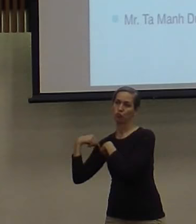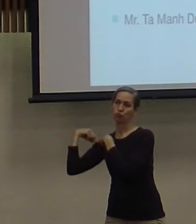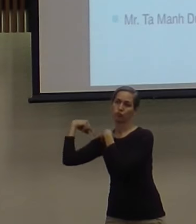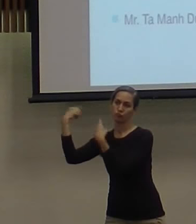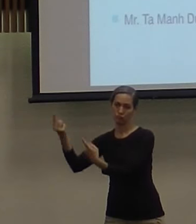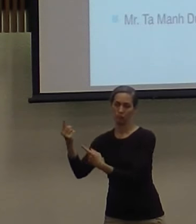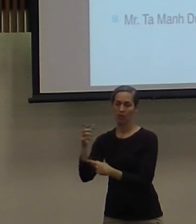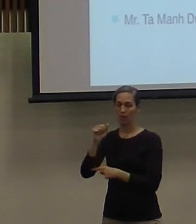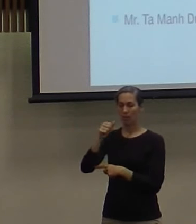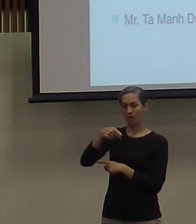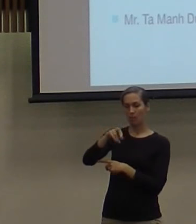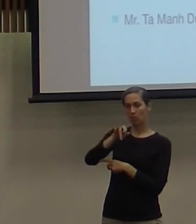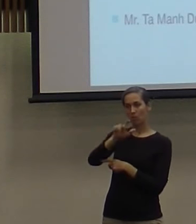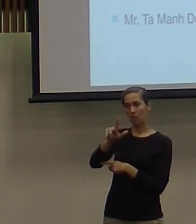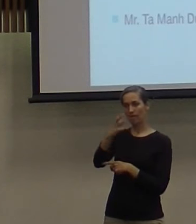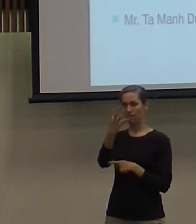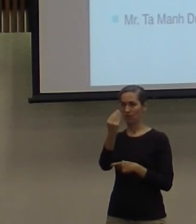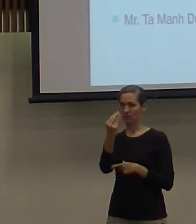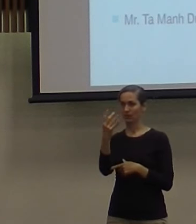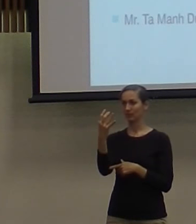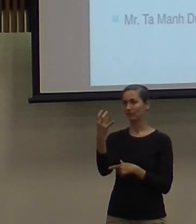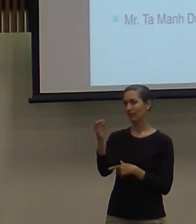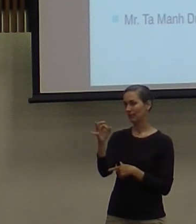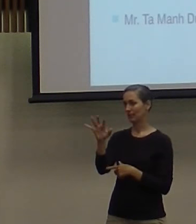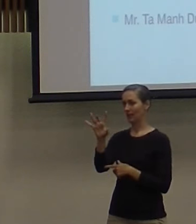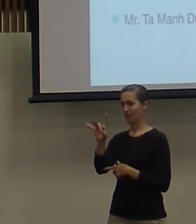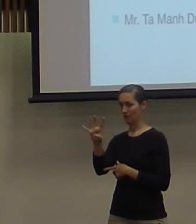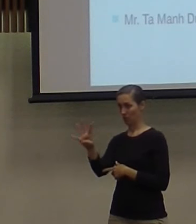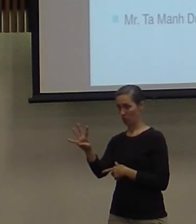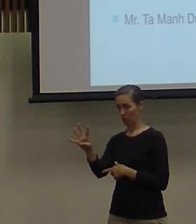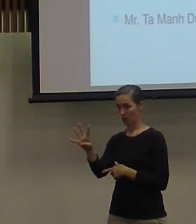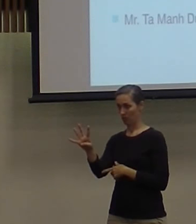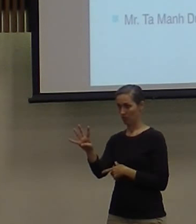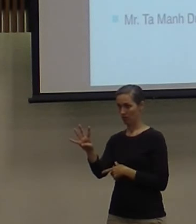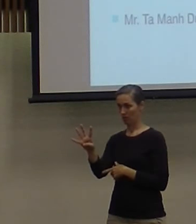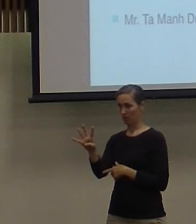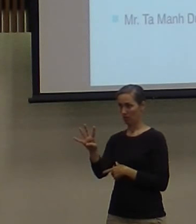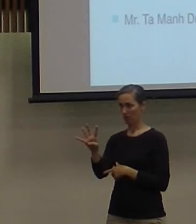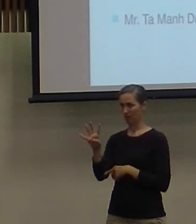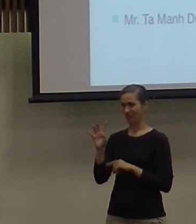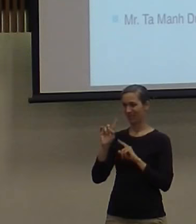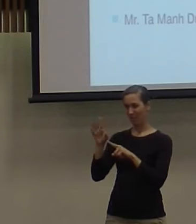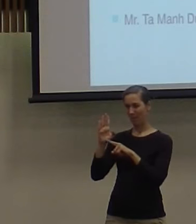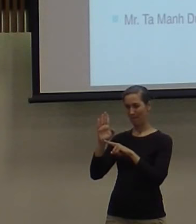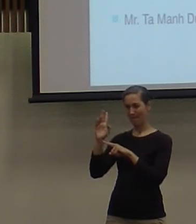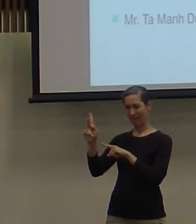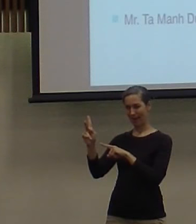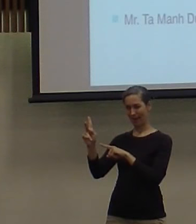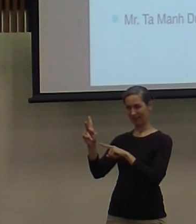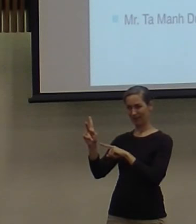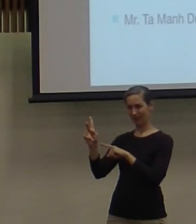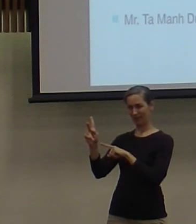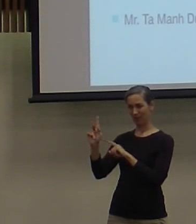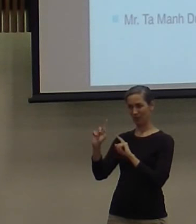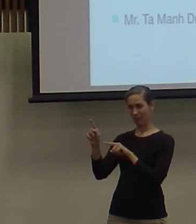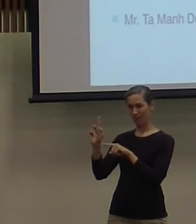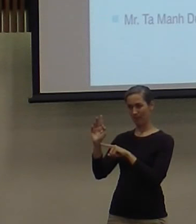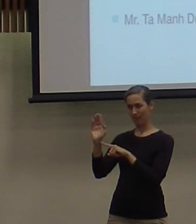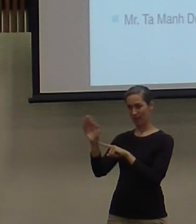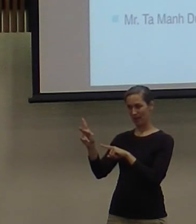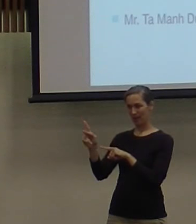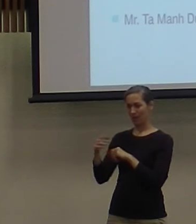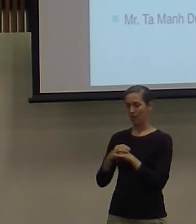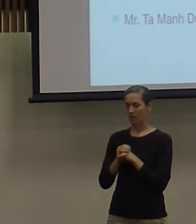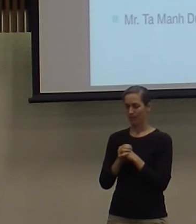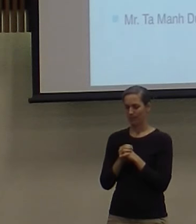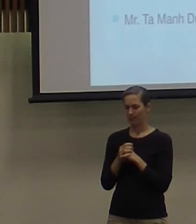April 14, 1984, he went back to the Lord. So that end of his ministry. Now